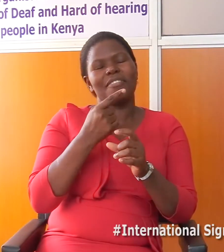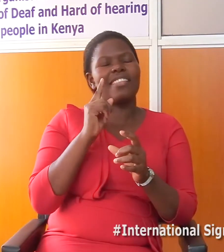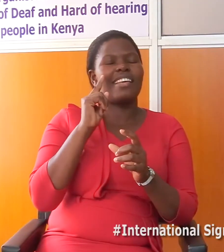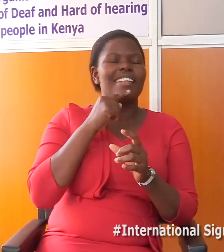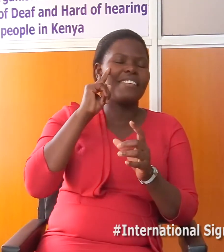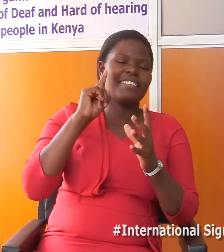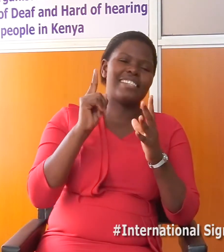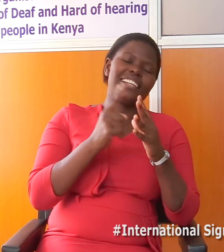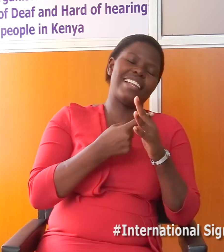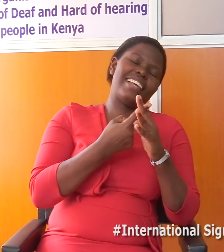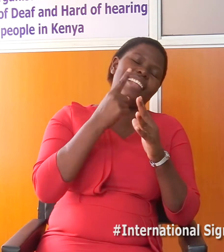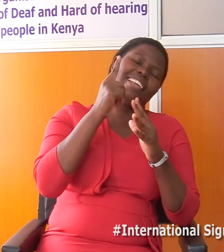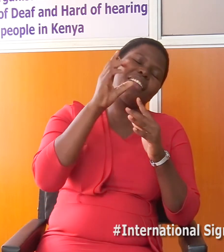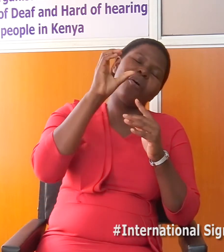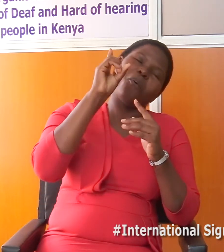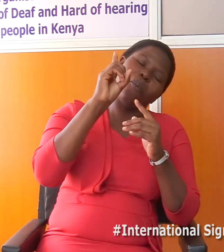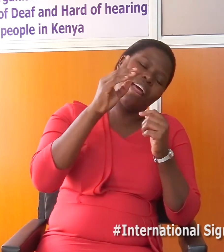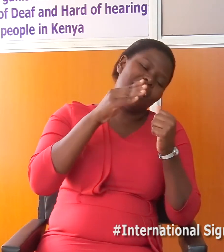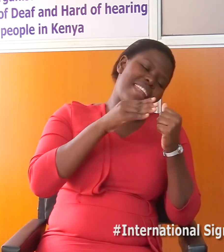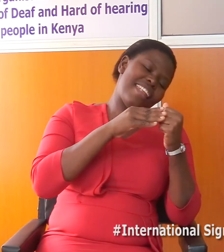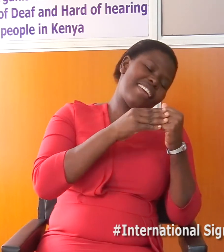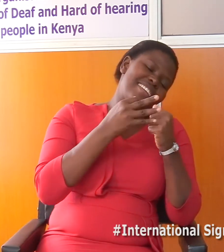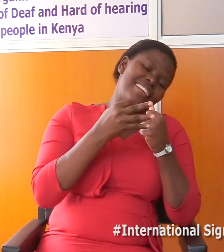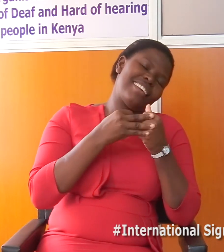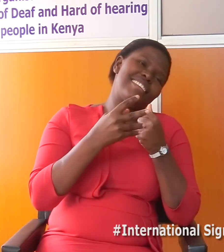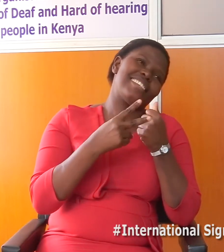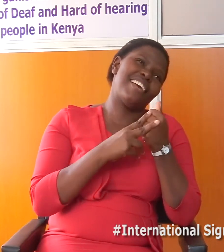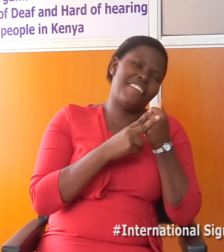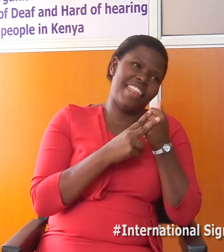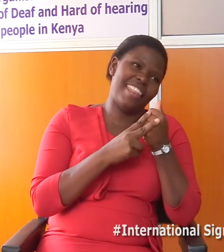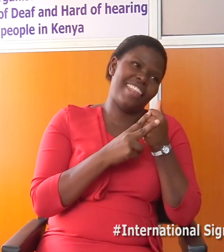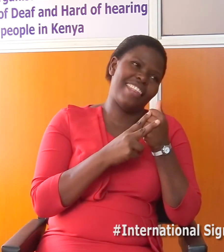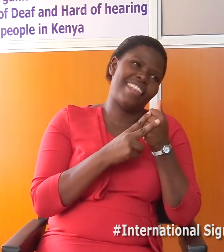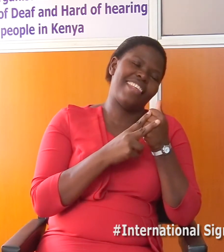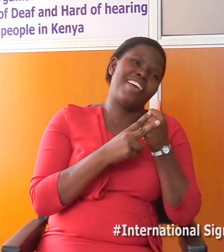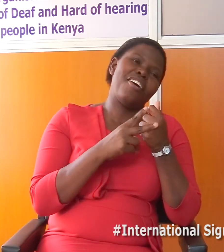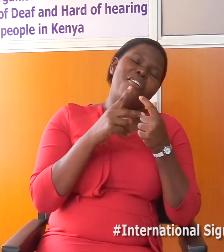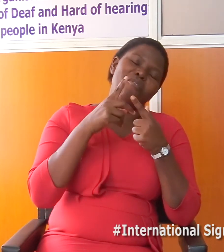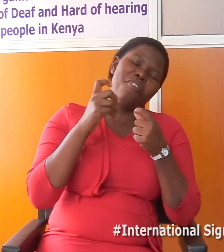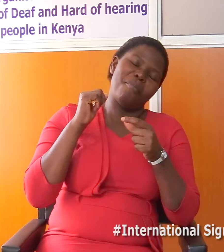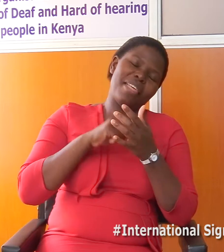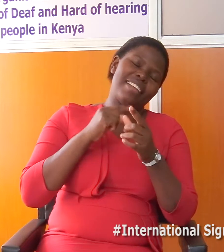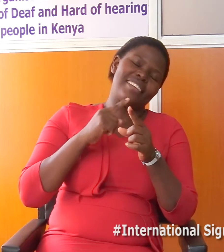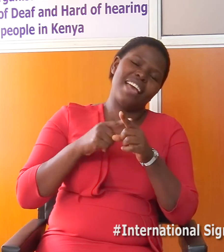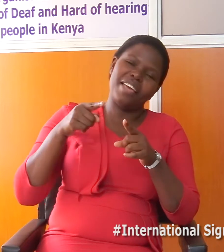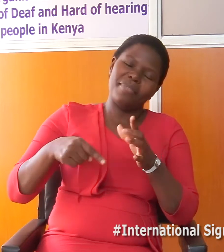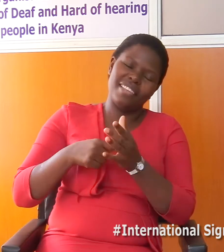Kenya National Association of the Deaf was started around in 1987. From that